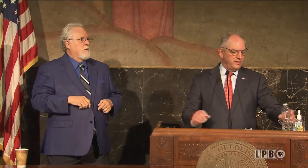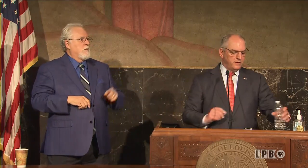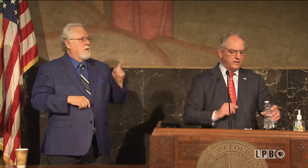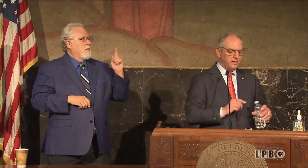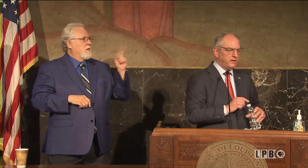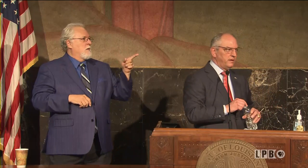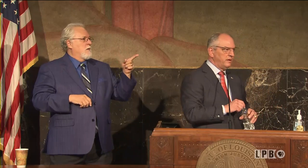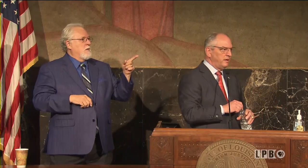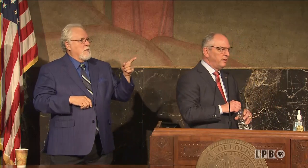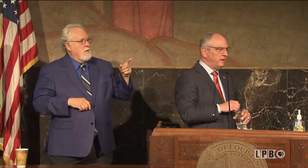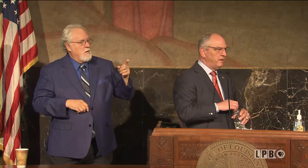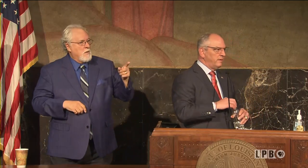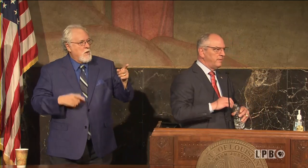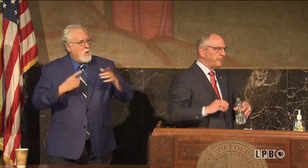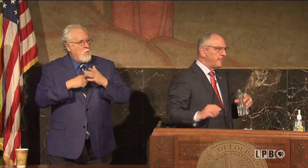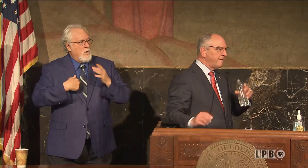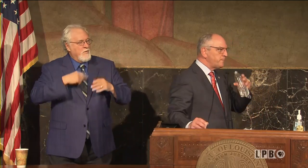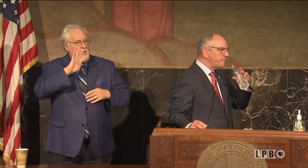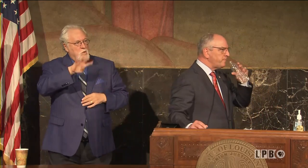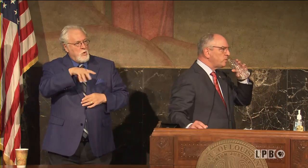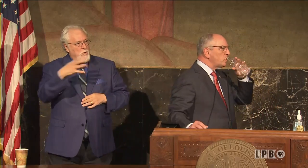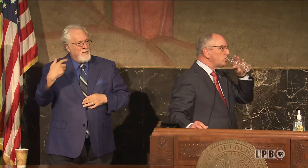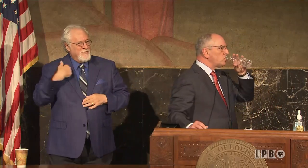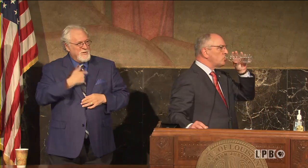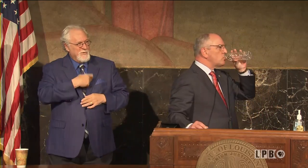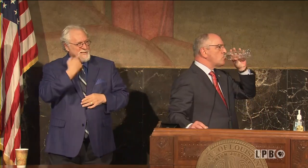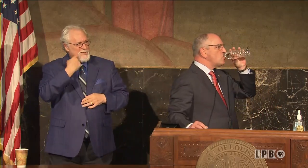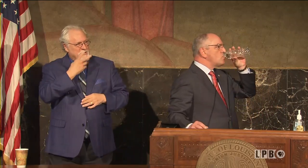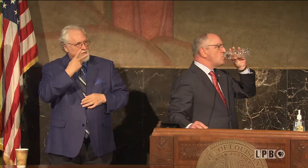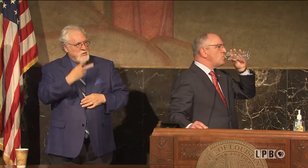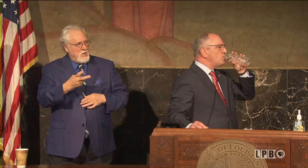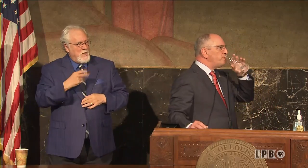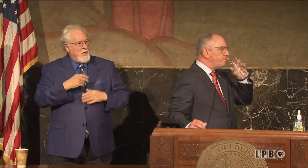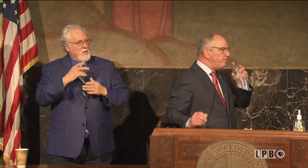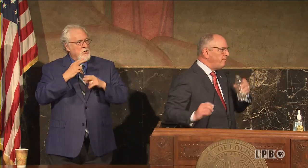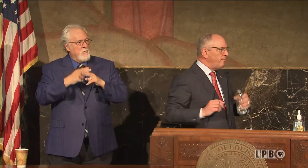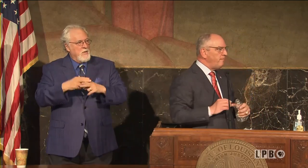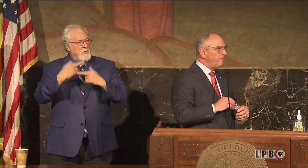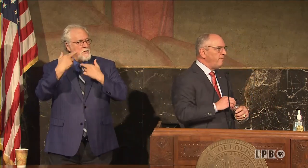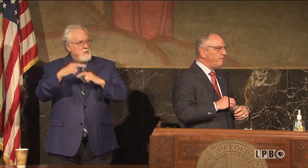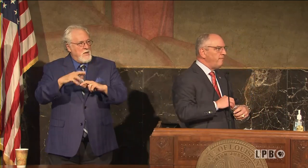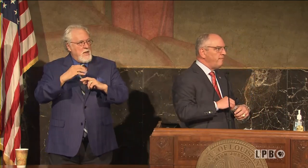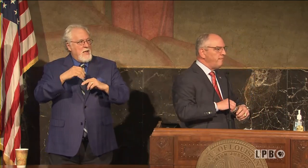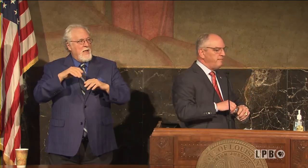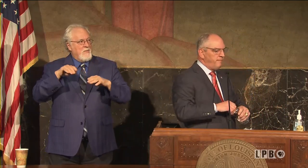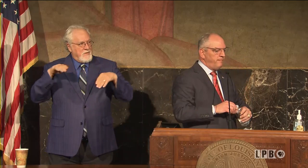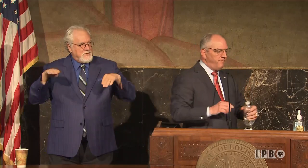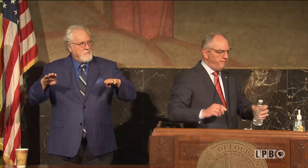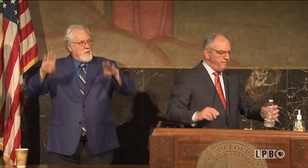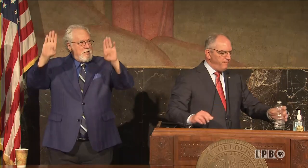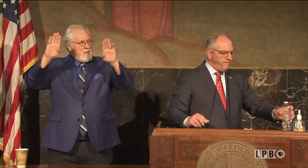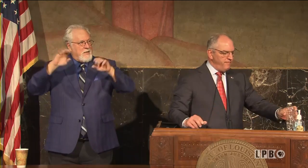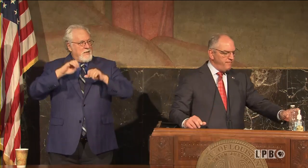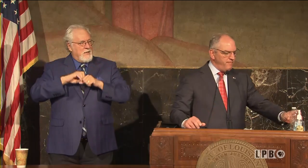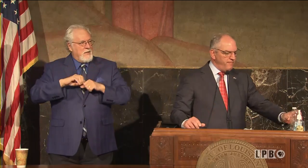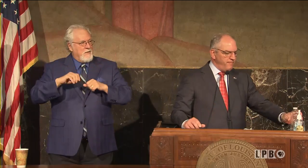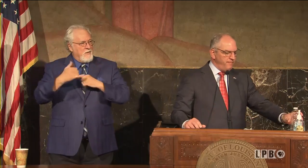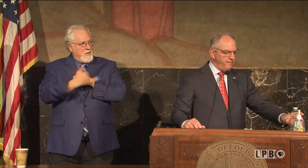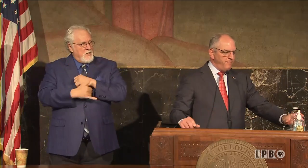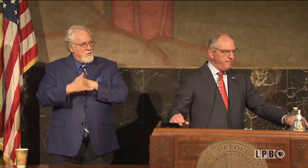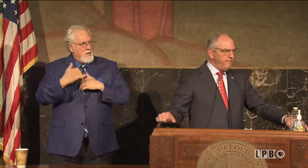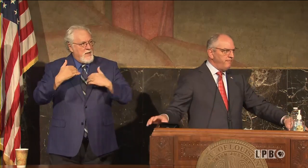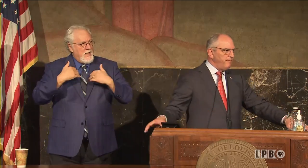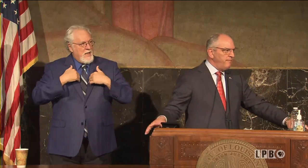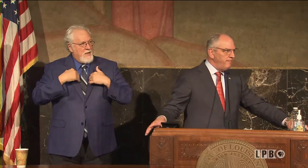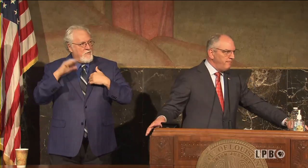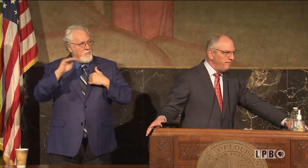Given the graphs that we just saw and you just mentioned about the restrictions before and the spiking around the country as well, is there a figure